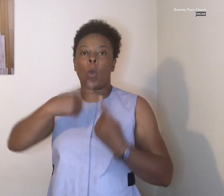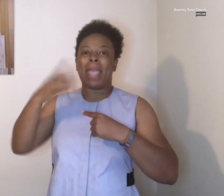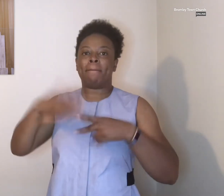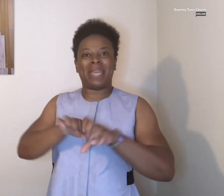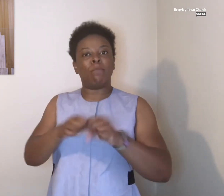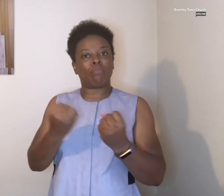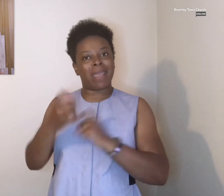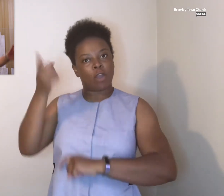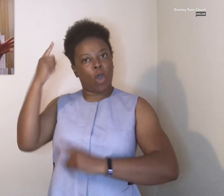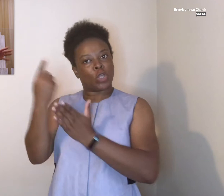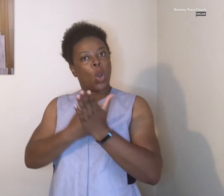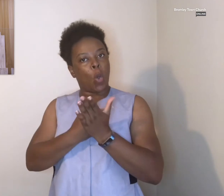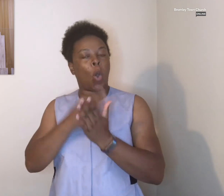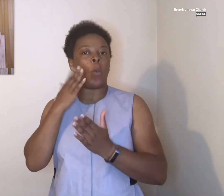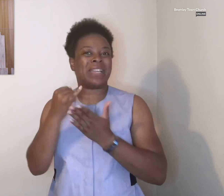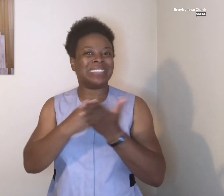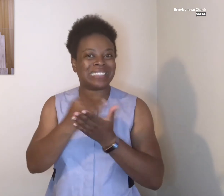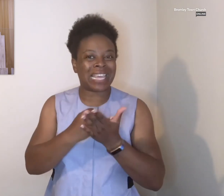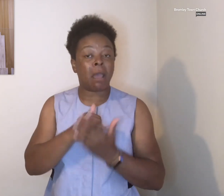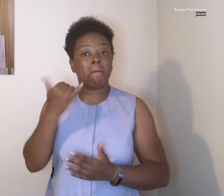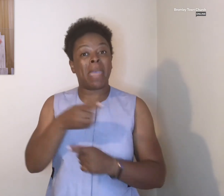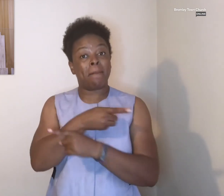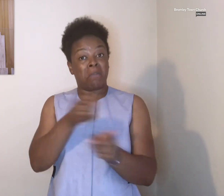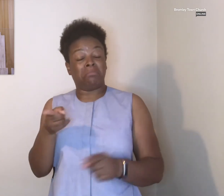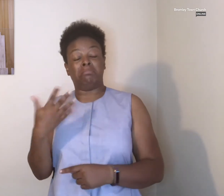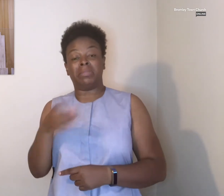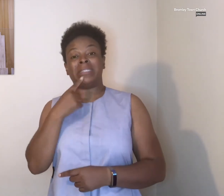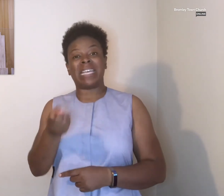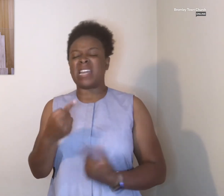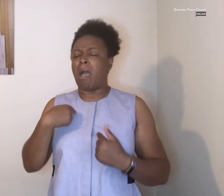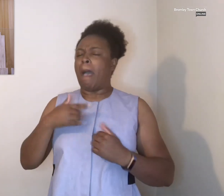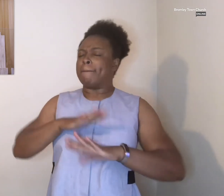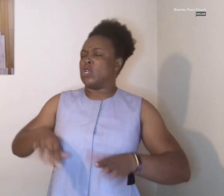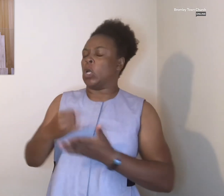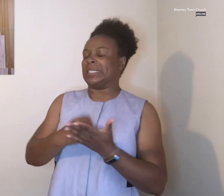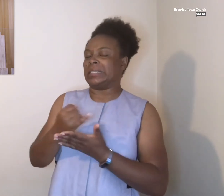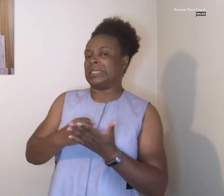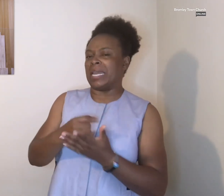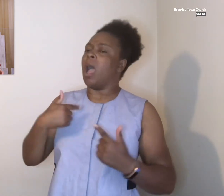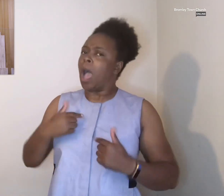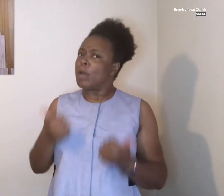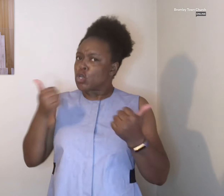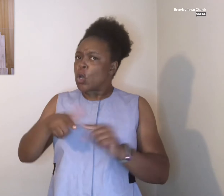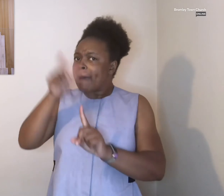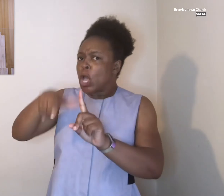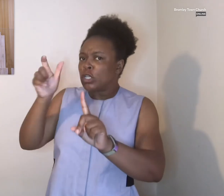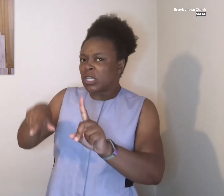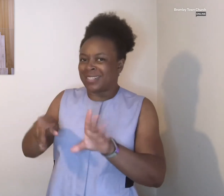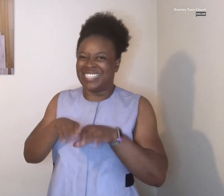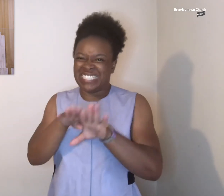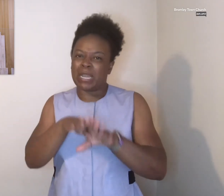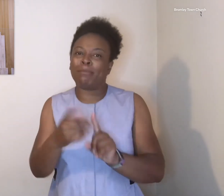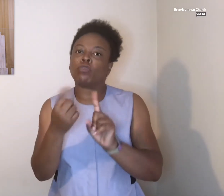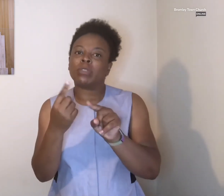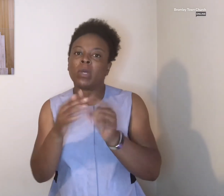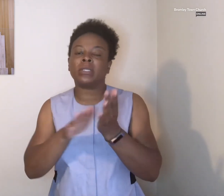you don't like the sin, and there may be somebody who says, like, oh, no, I'm not a sinner, I'm a good person, that type of response. Well, okay,